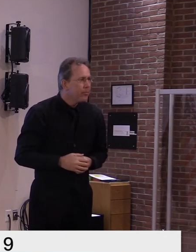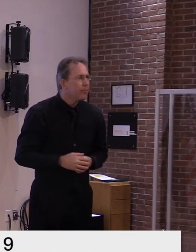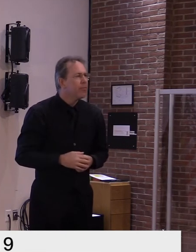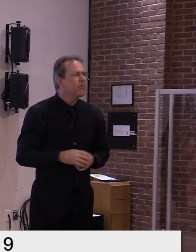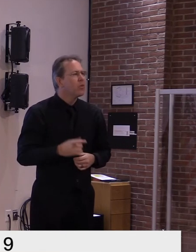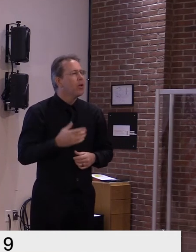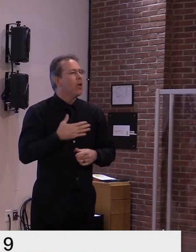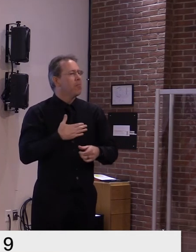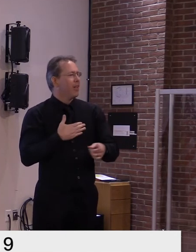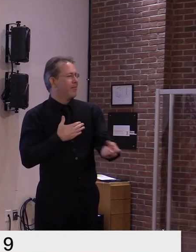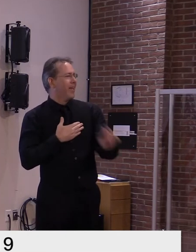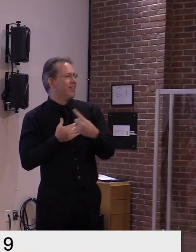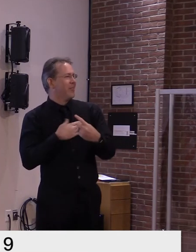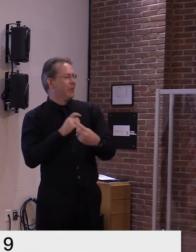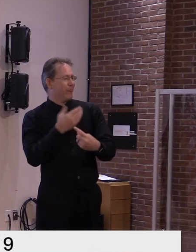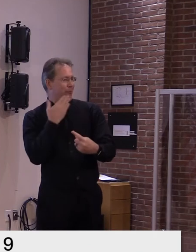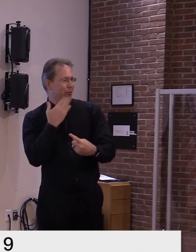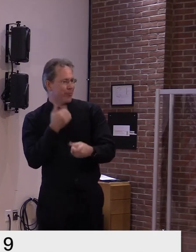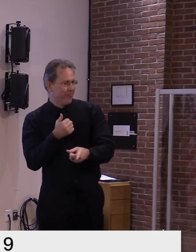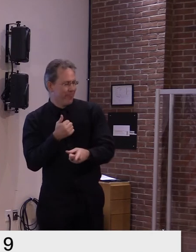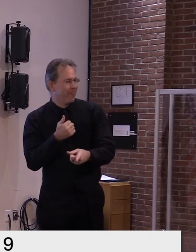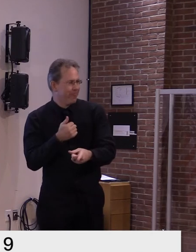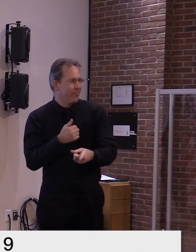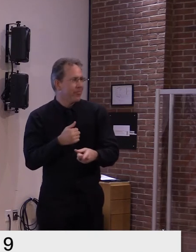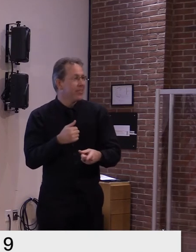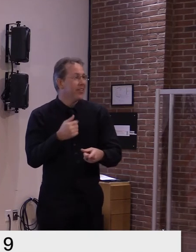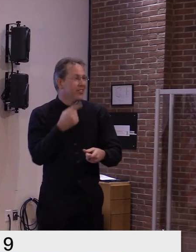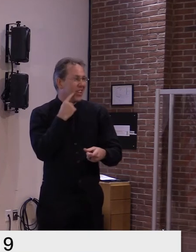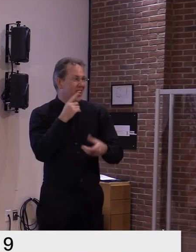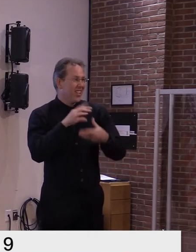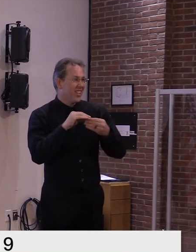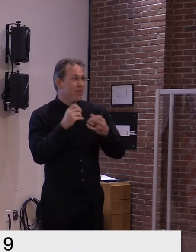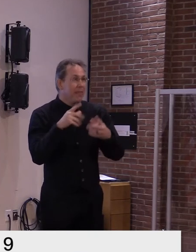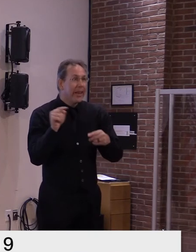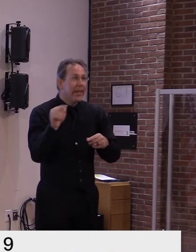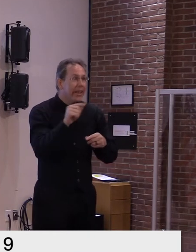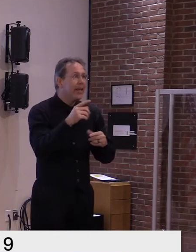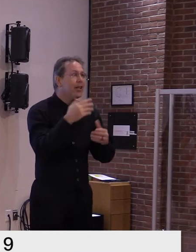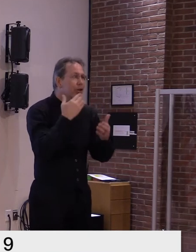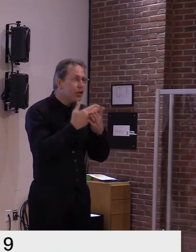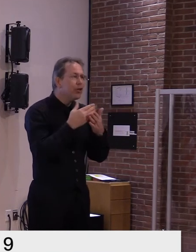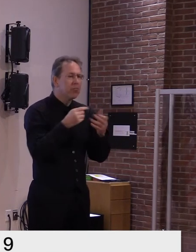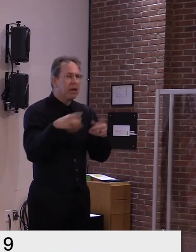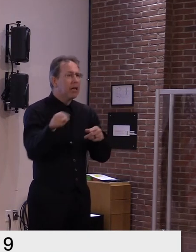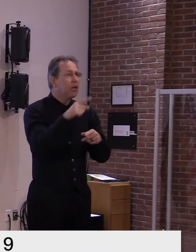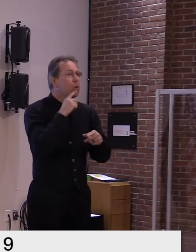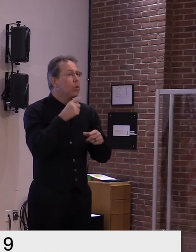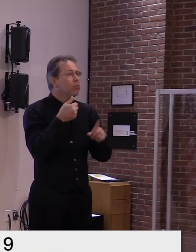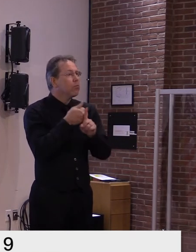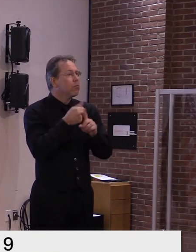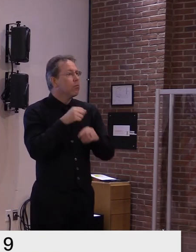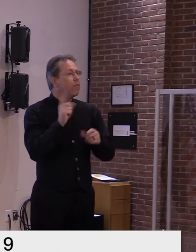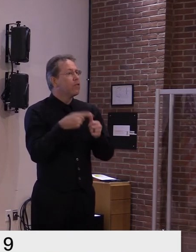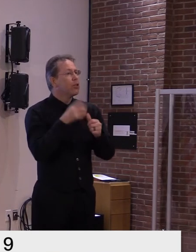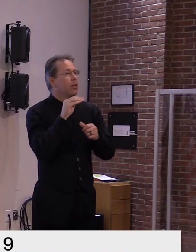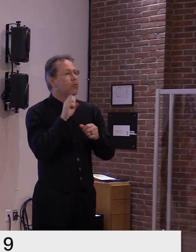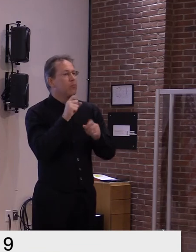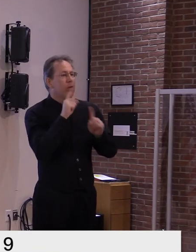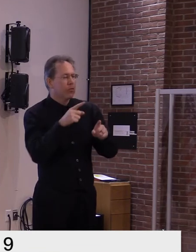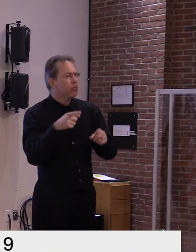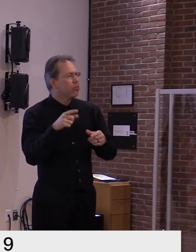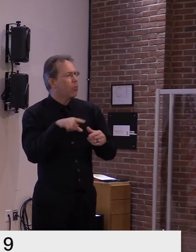The information that you just said, that many are qualified and do fall under the